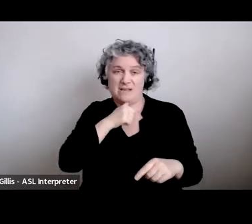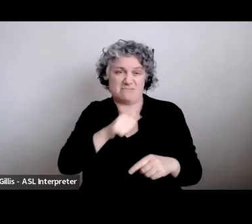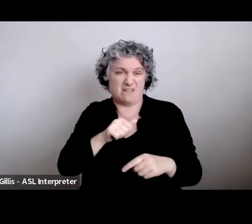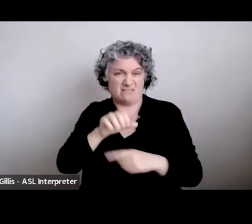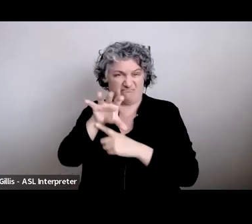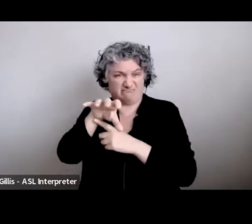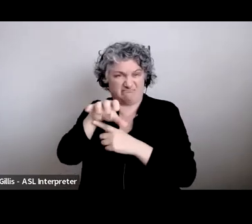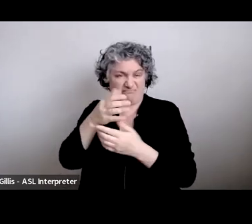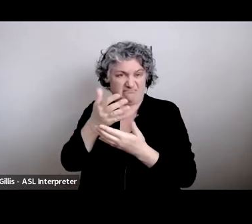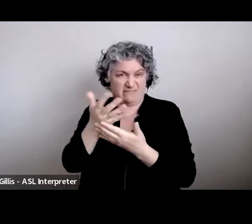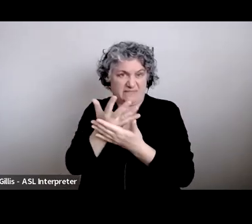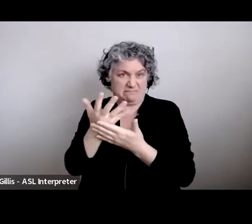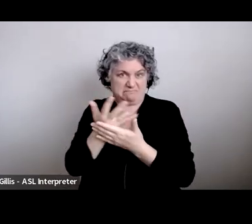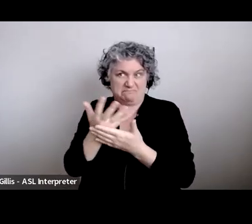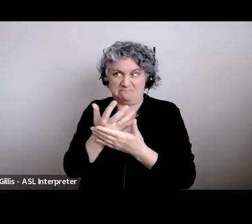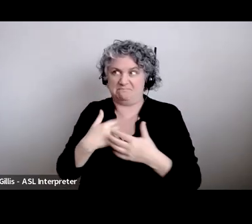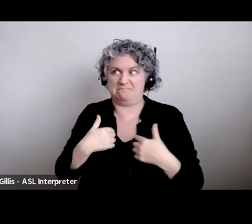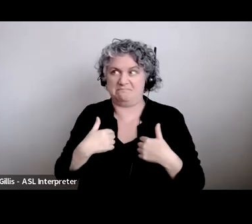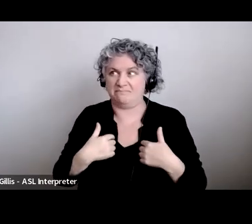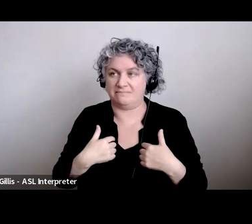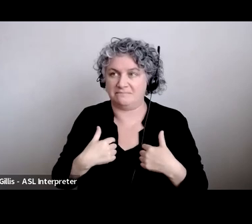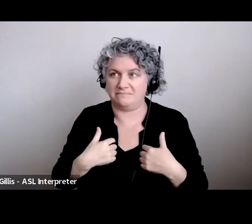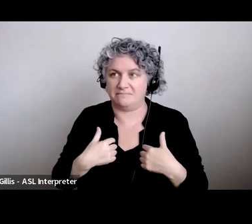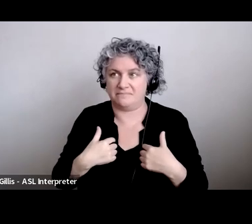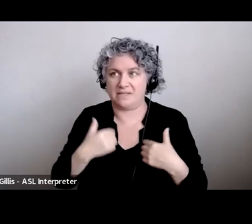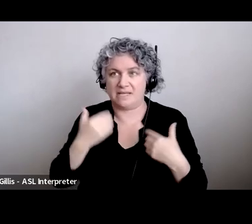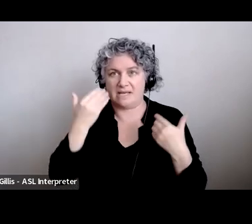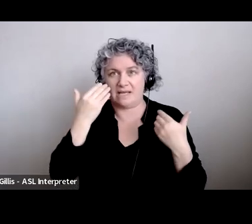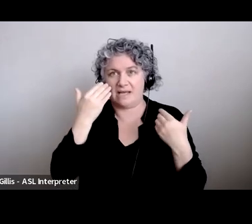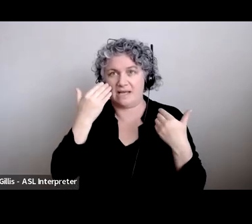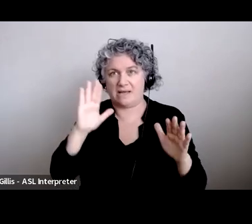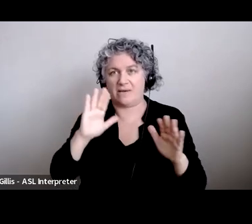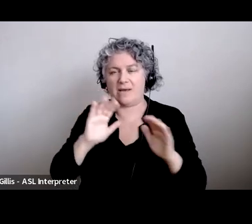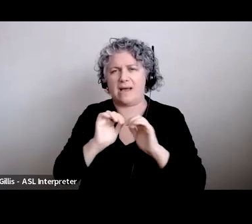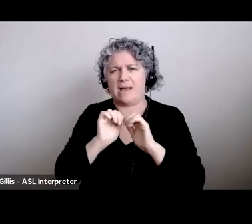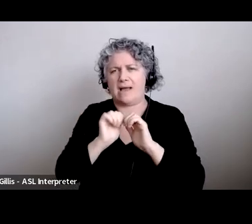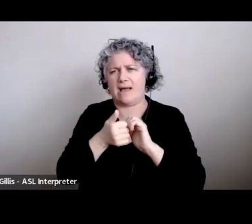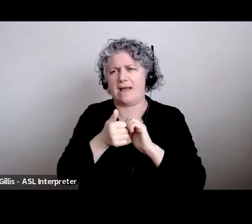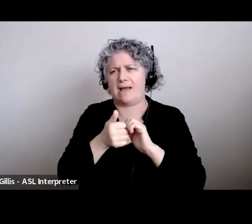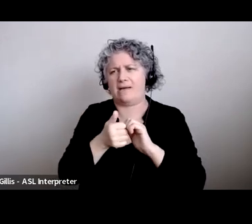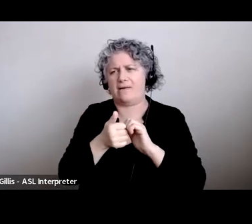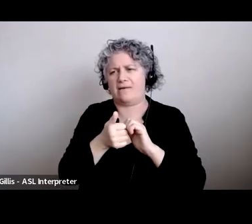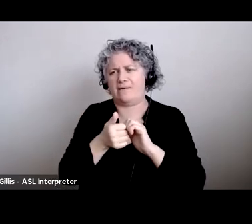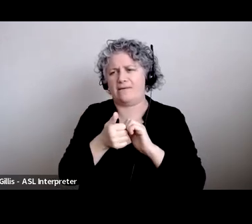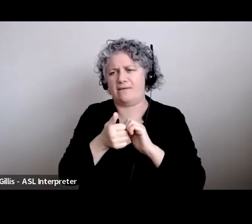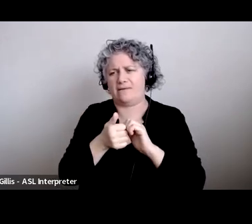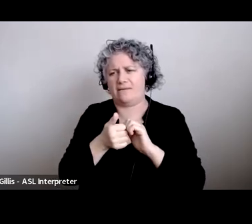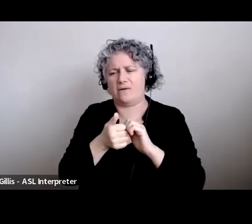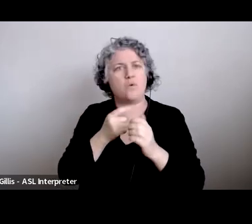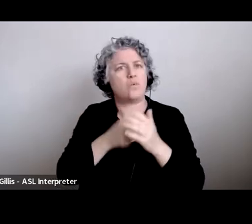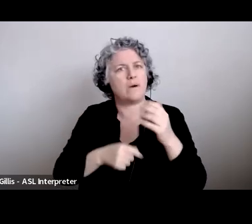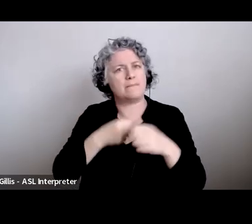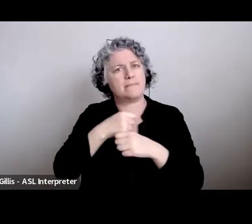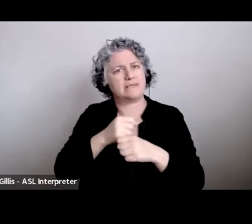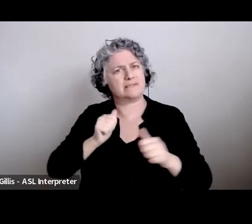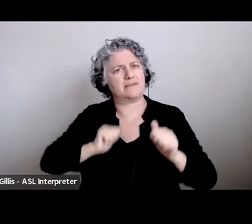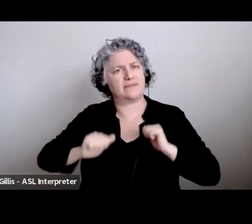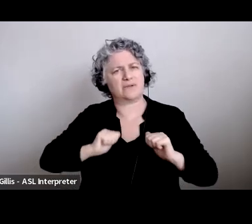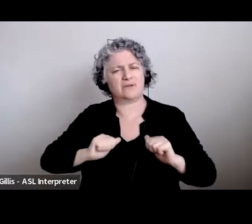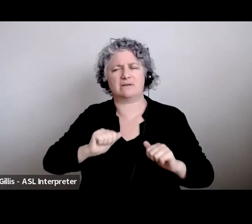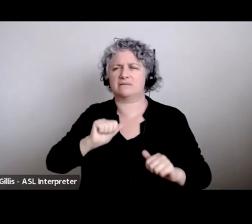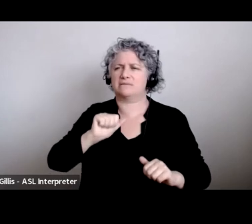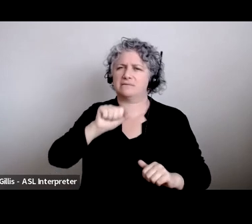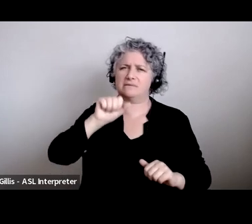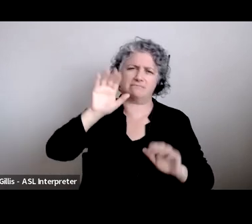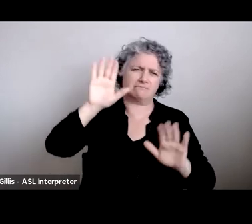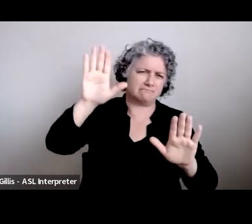so I don't know enough about how to take the thing that makes theater, because theater's